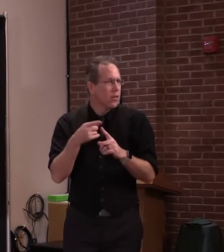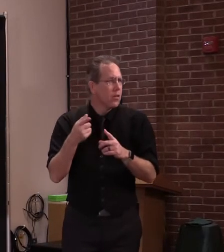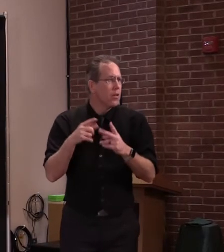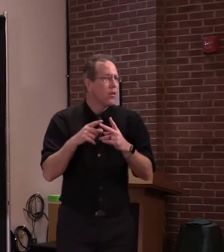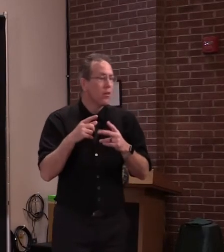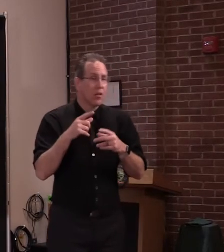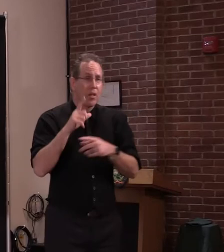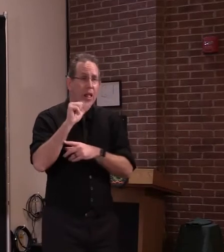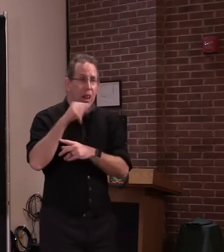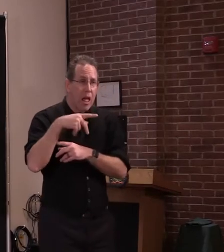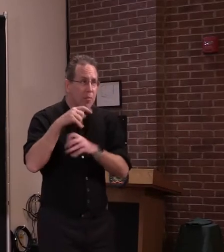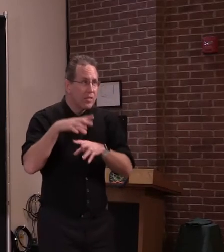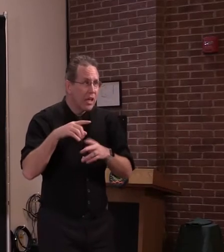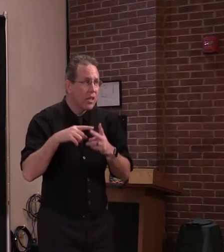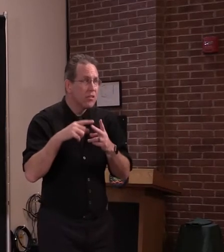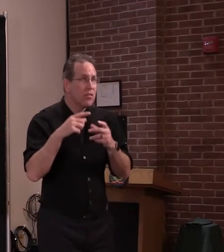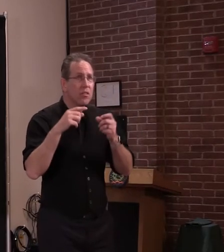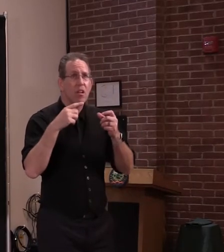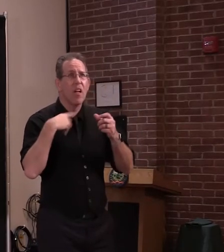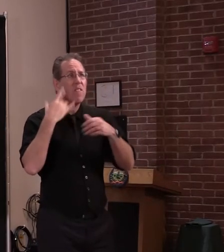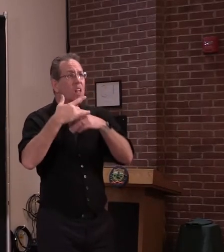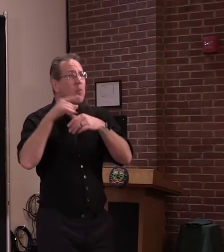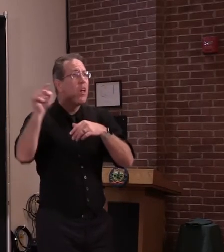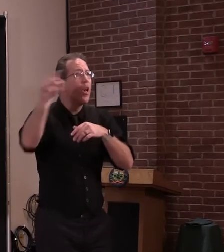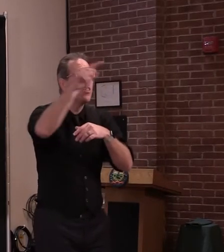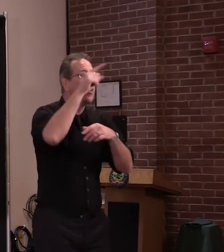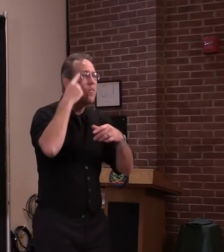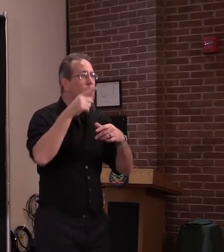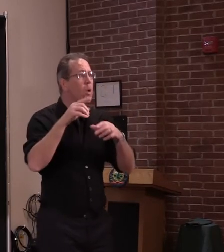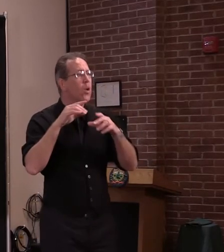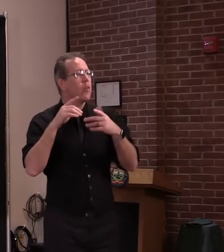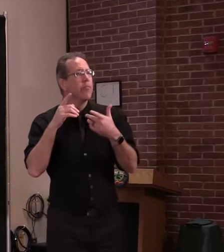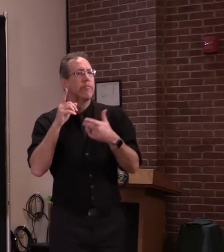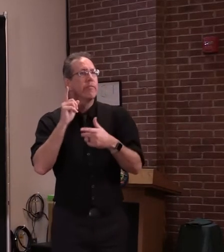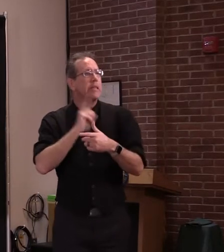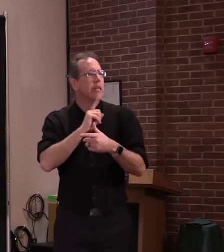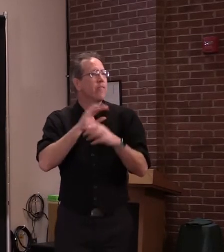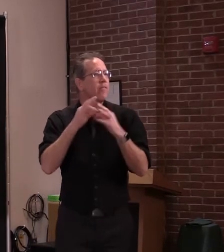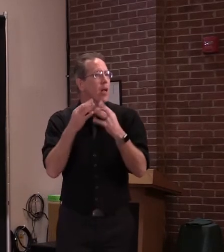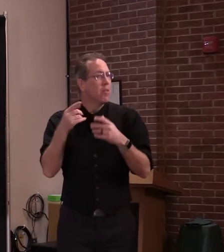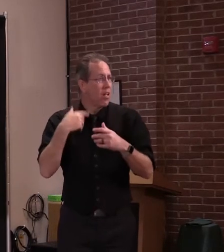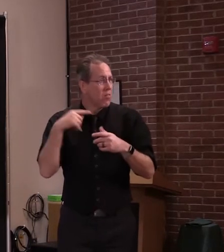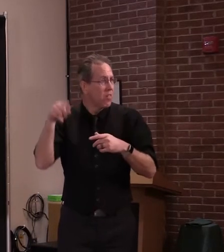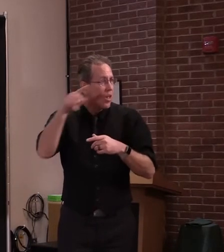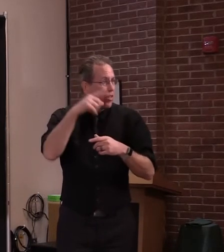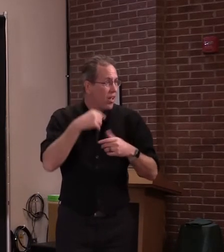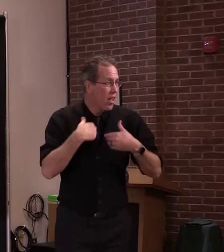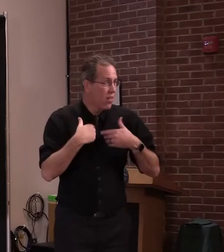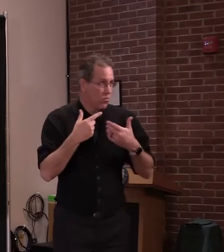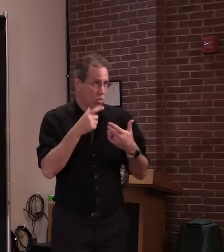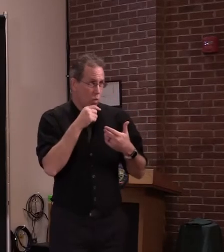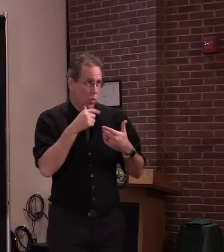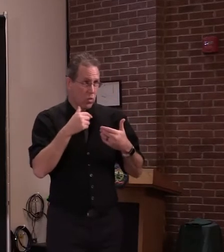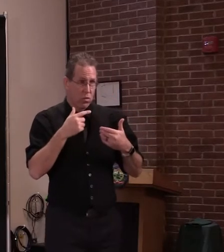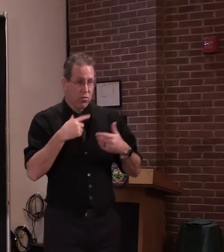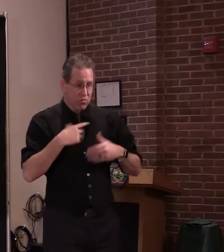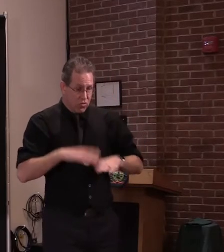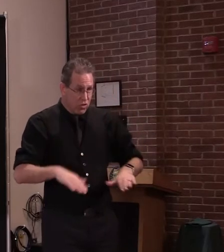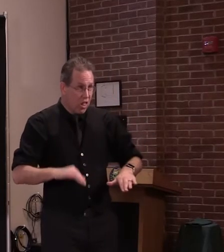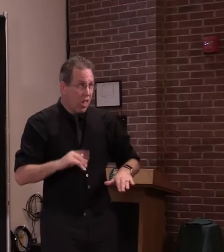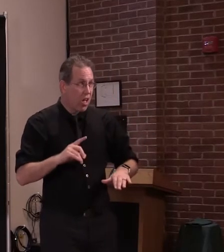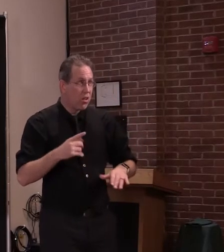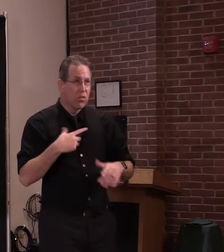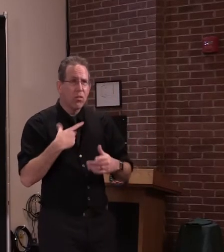at testing sites for the general public. Will such tests be available to the general public who do not have a school association? Well,